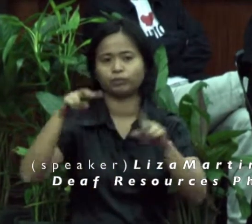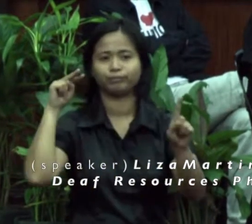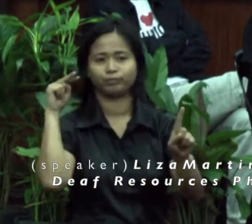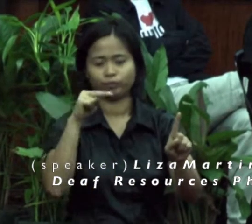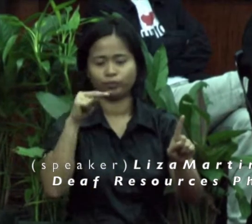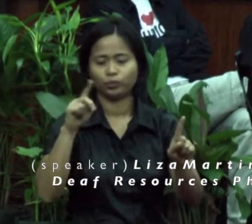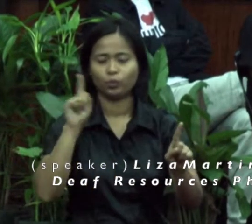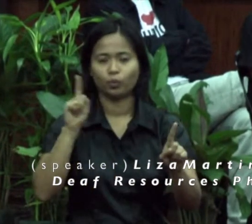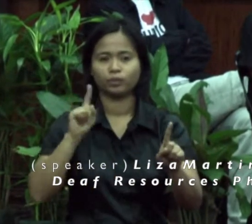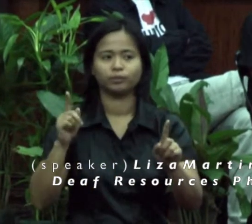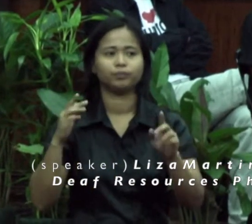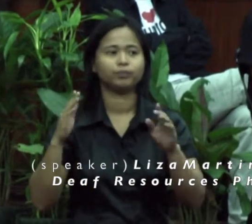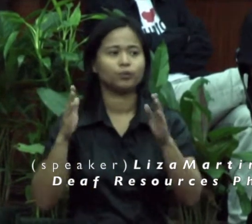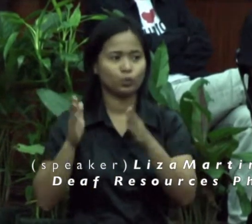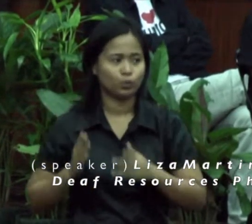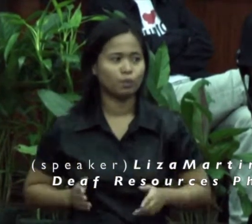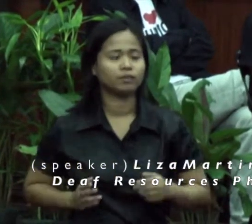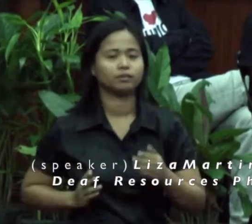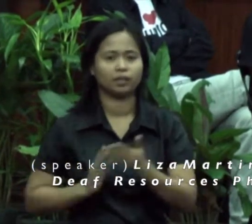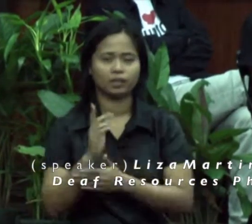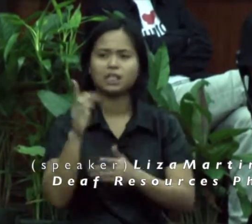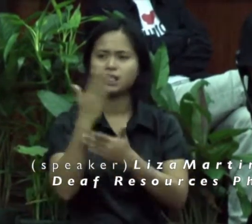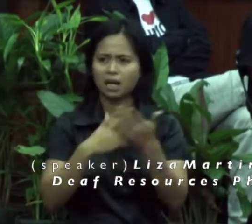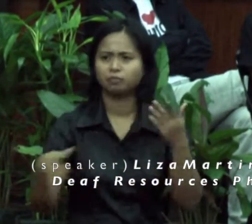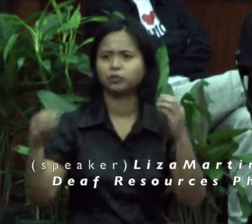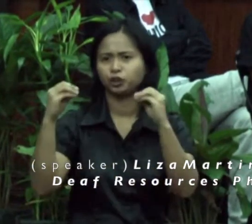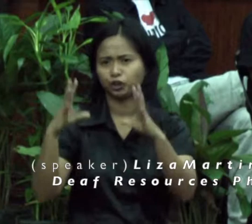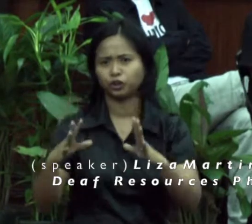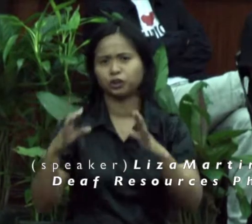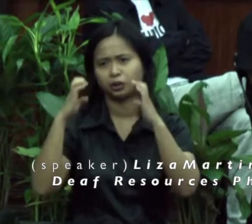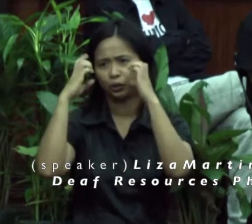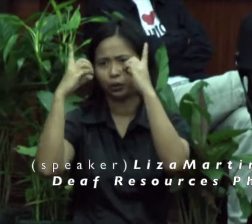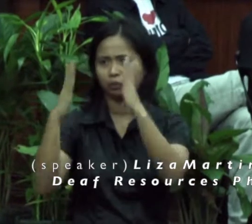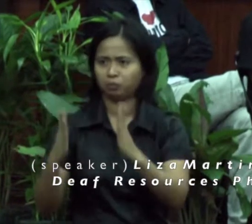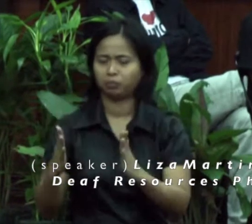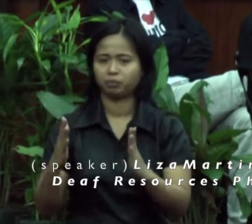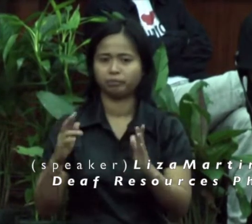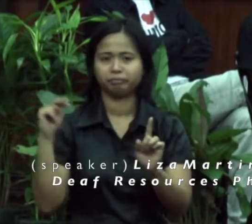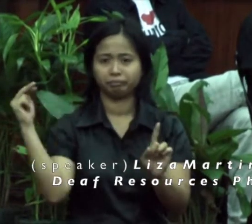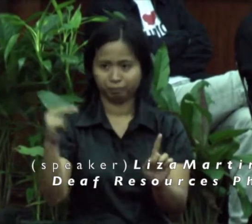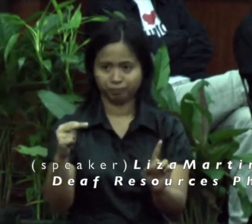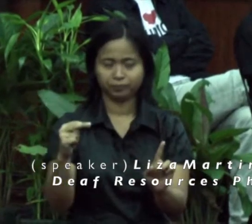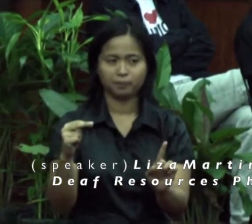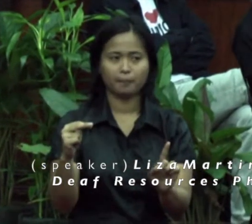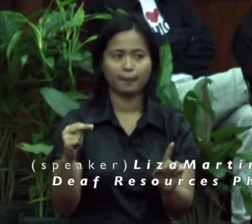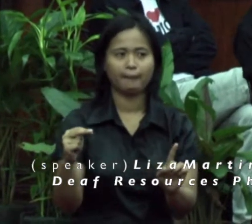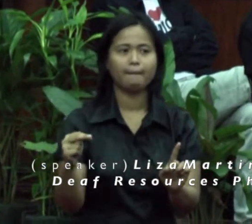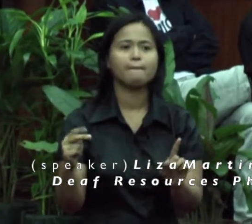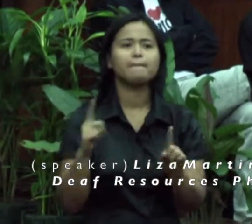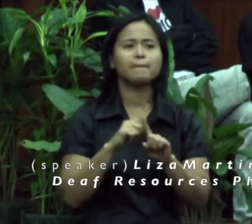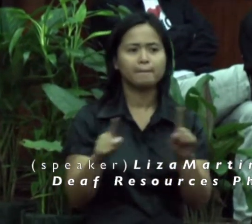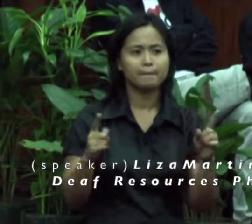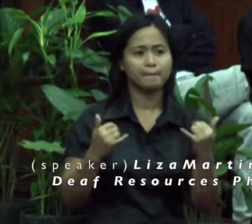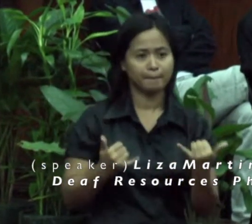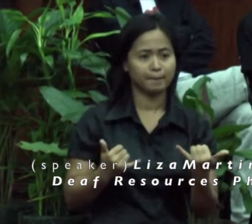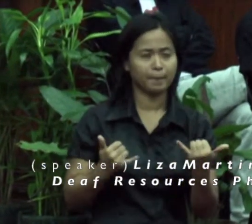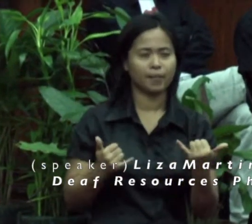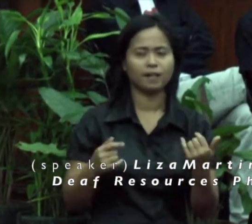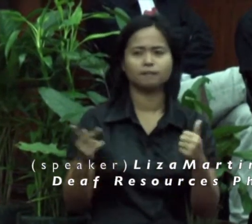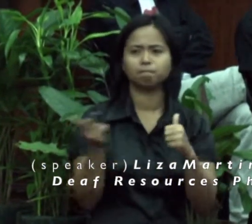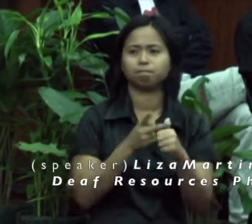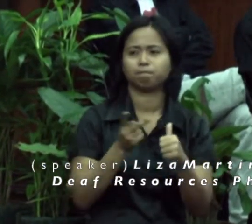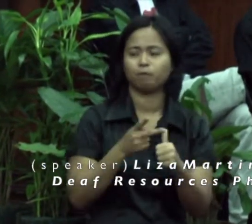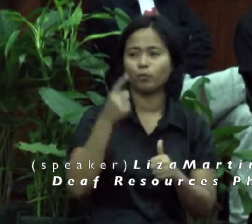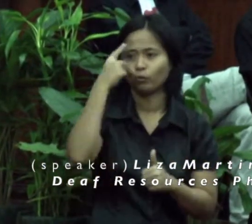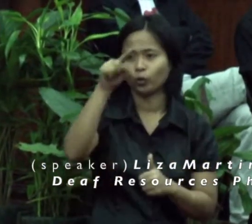rights. So some of you are educators, or you're looking at it from an education point of view, but we're looking at it